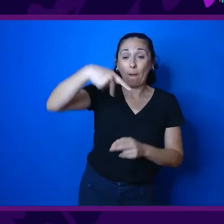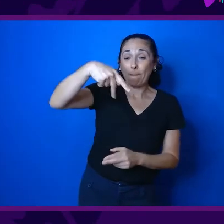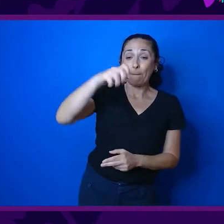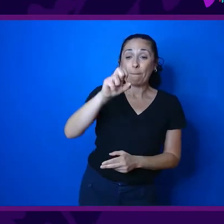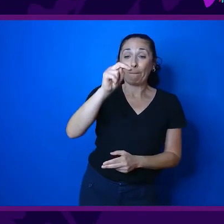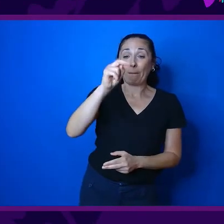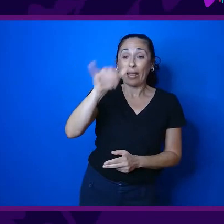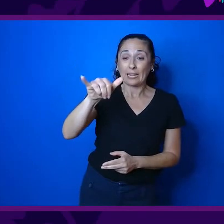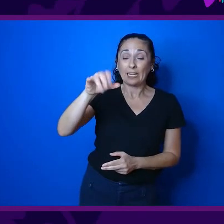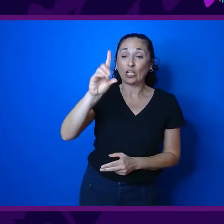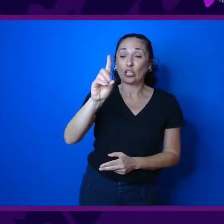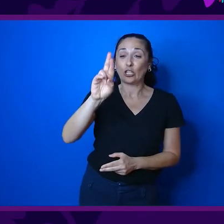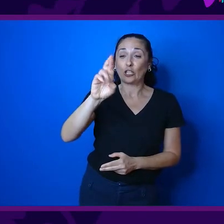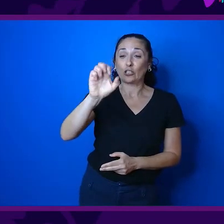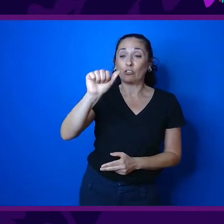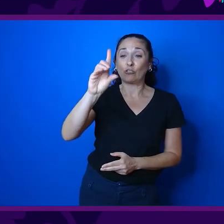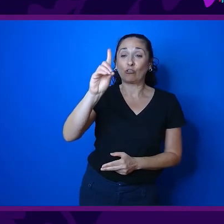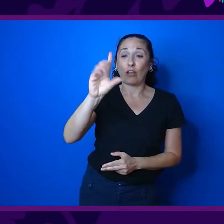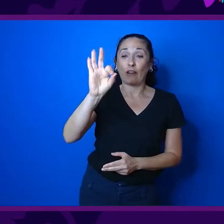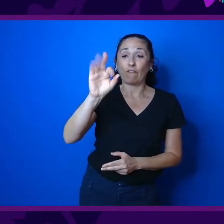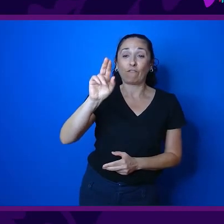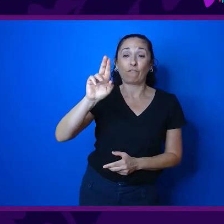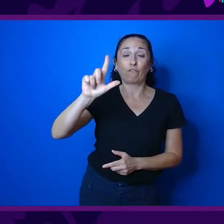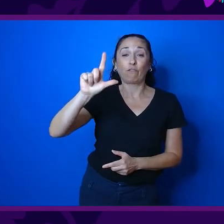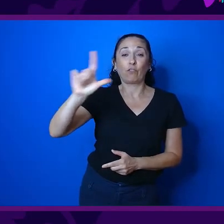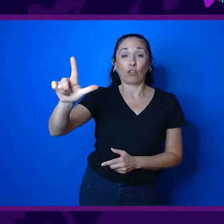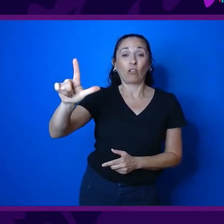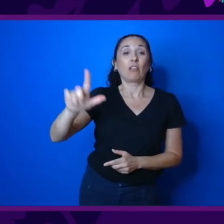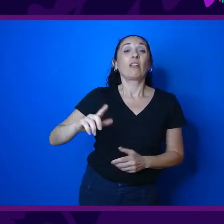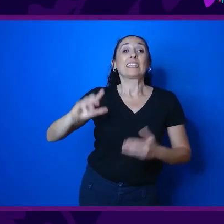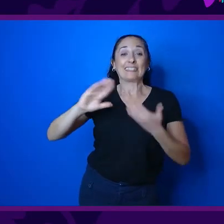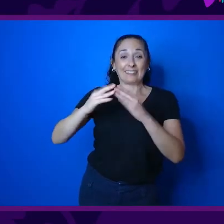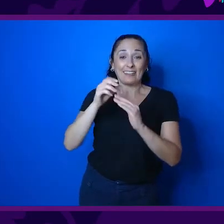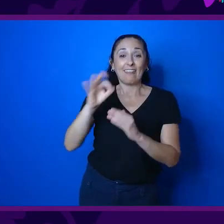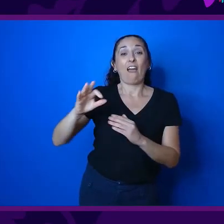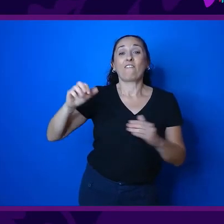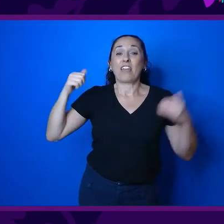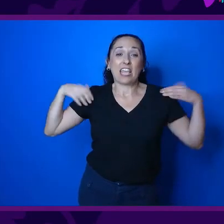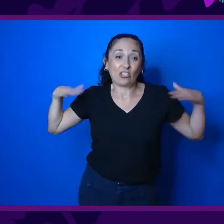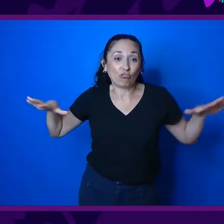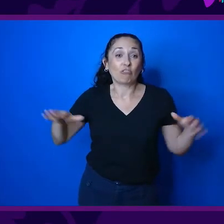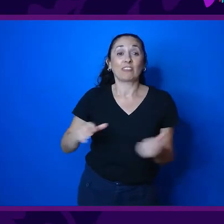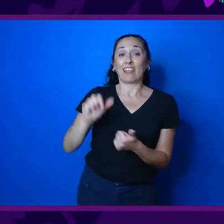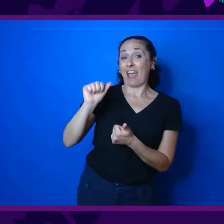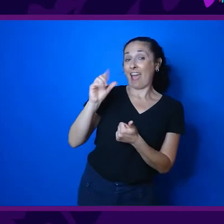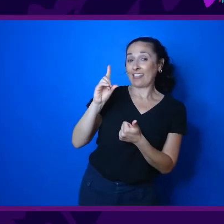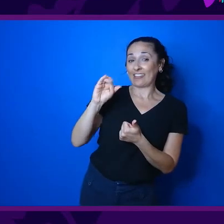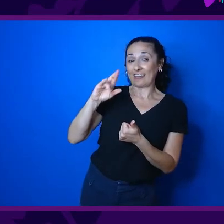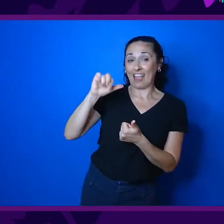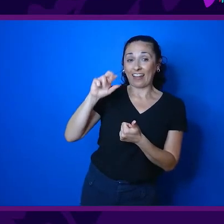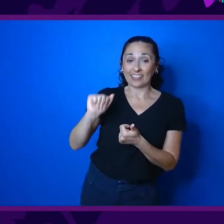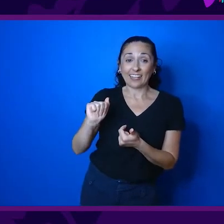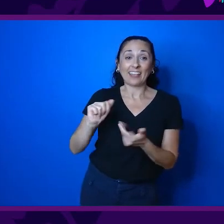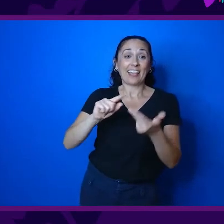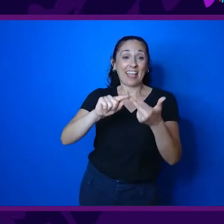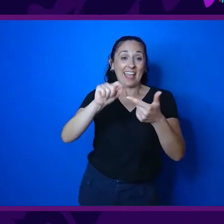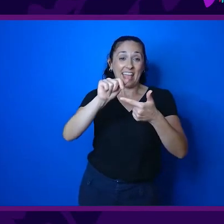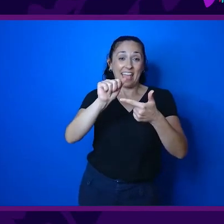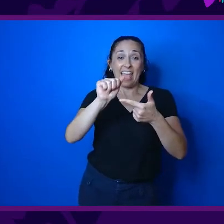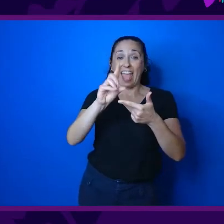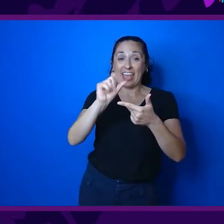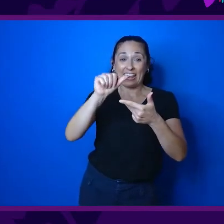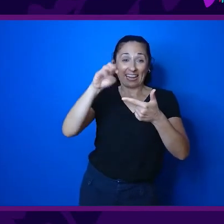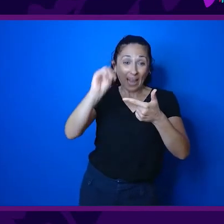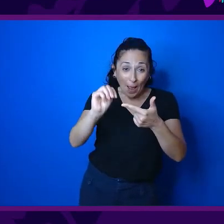nominee Adriana Barraza. She plays Maria Vega, the mother of the Vega family. Followed by Adam Rodriguez. He plays Raul Vega, the eldest